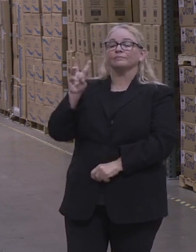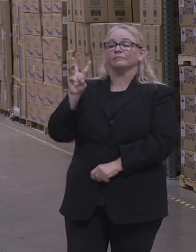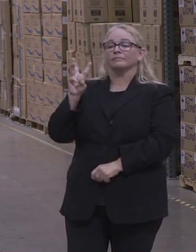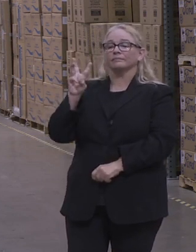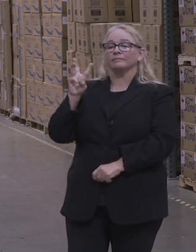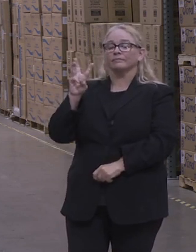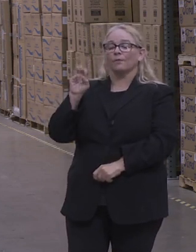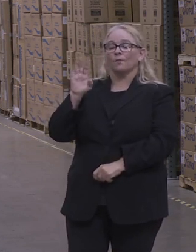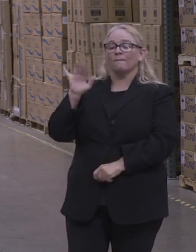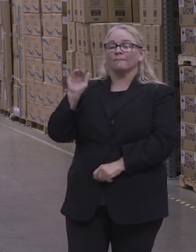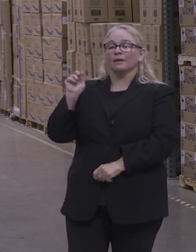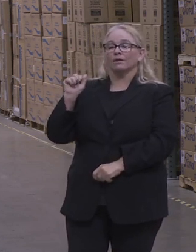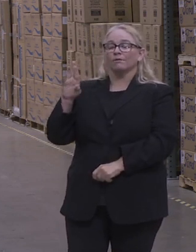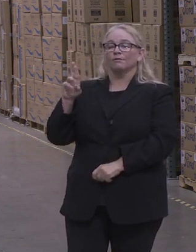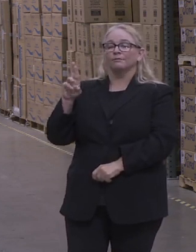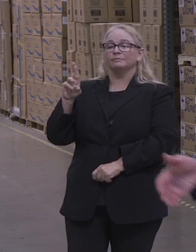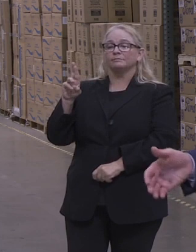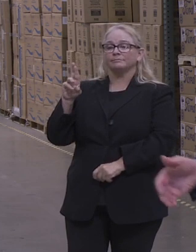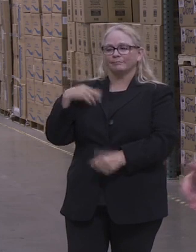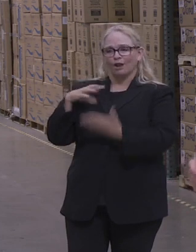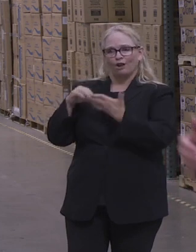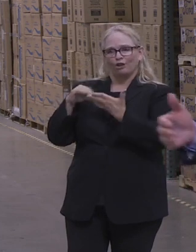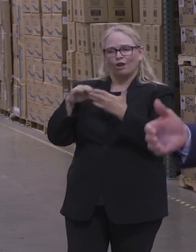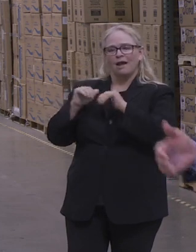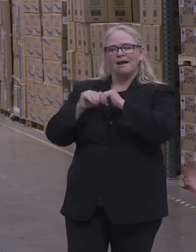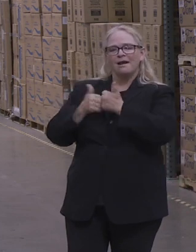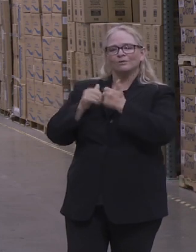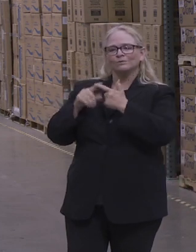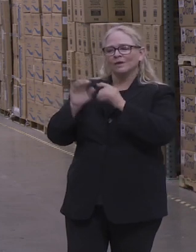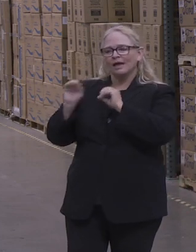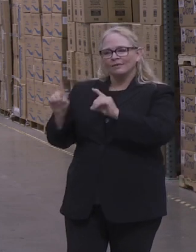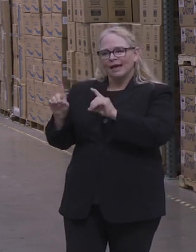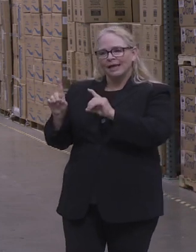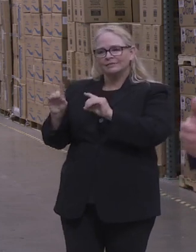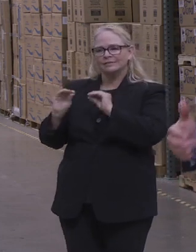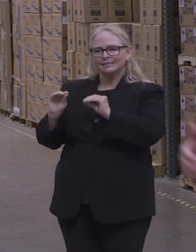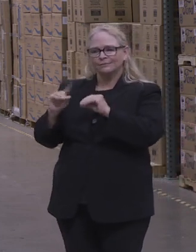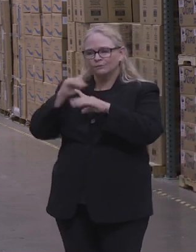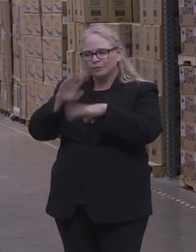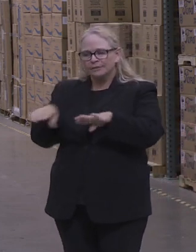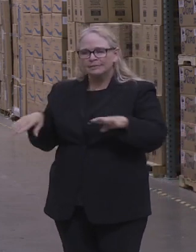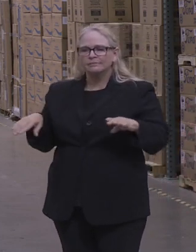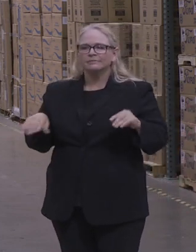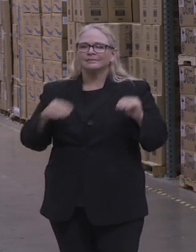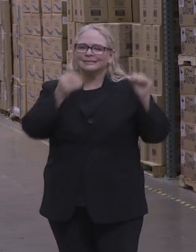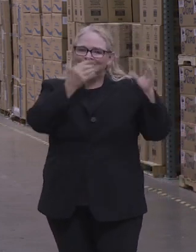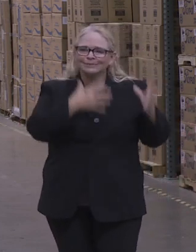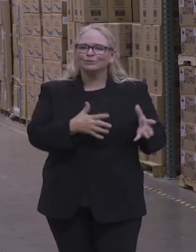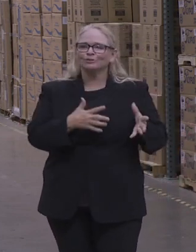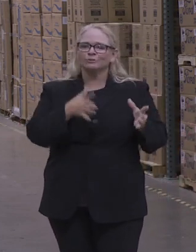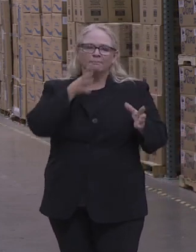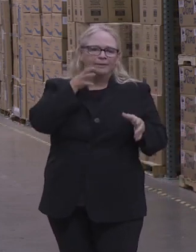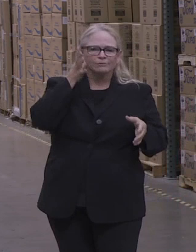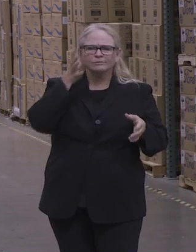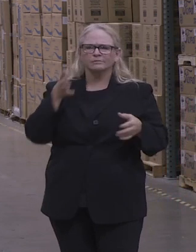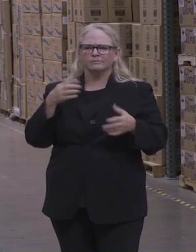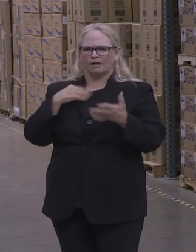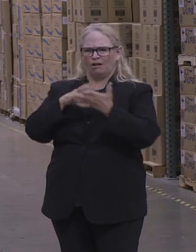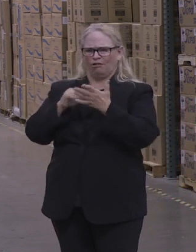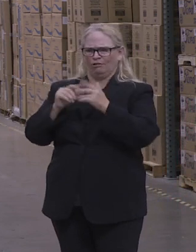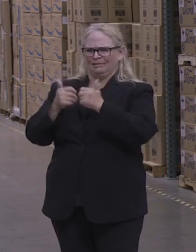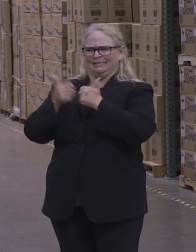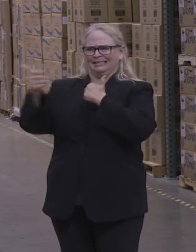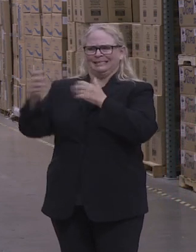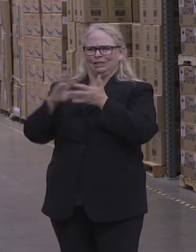help educate, including our kids, our parents, not just our educators, on distance learning. We put out a lot